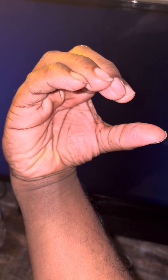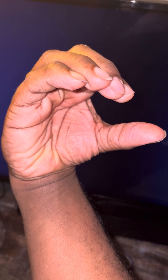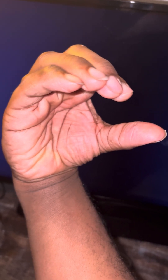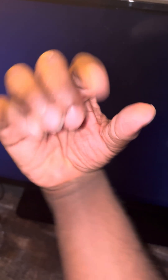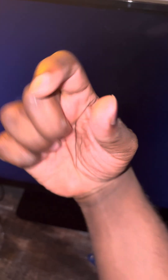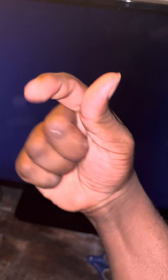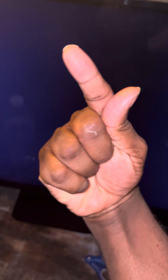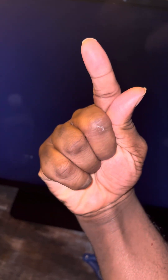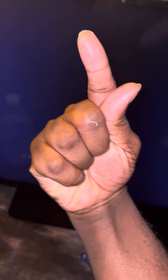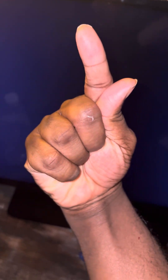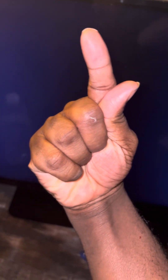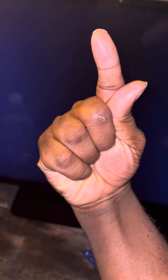Cat.